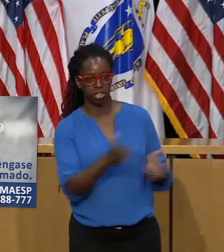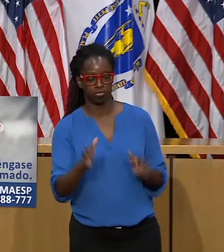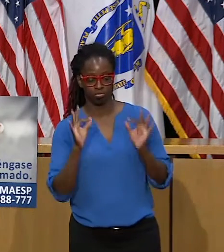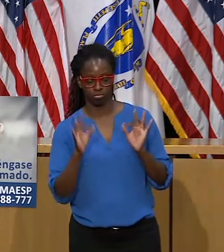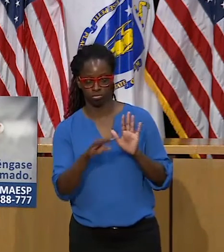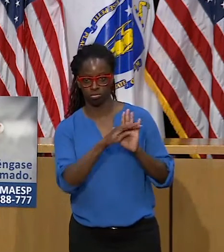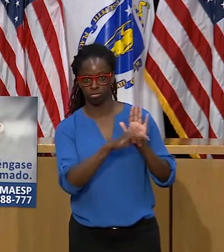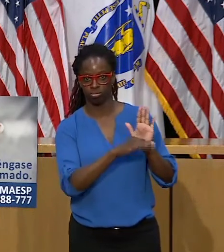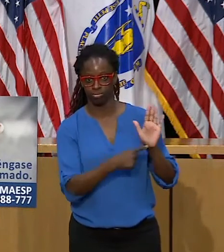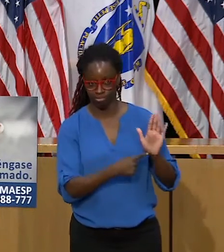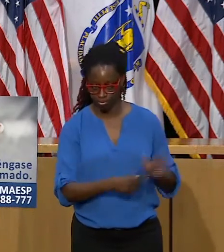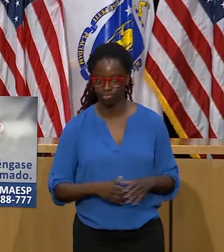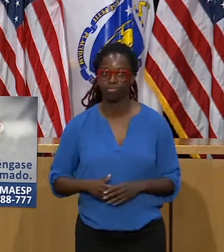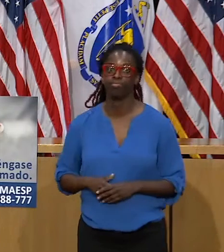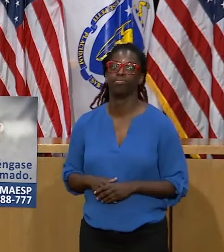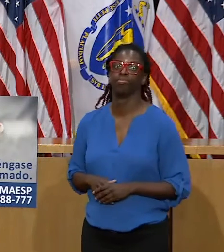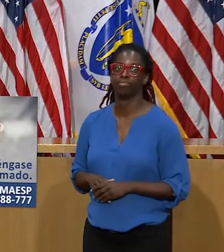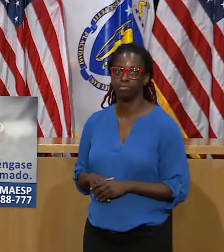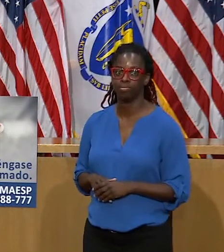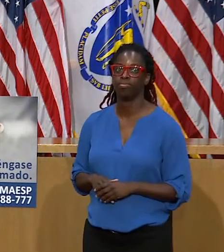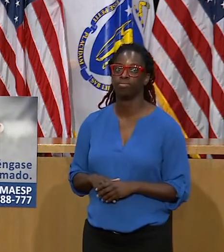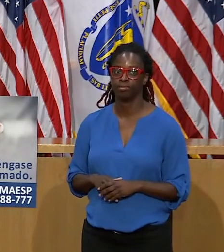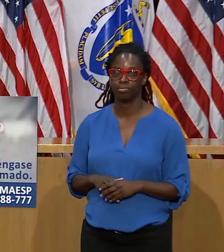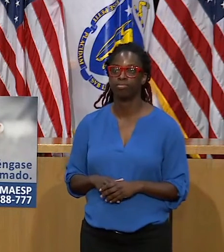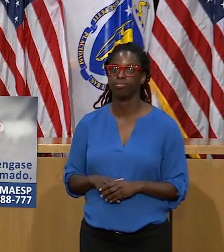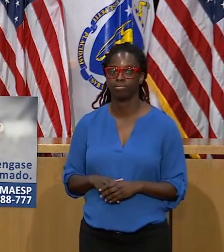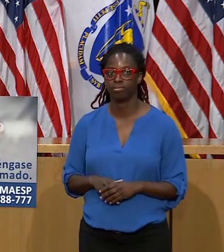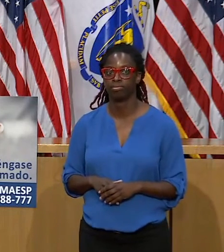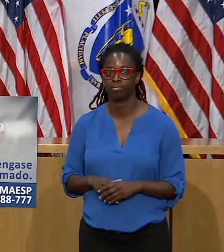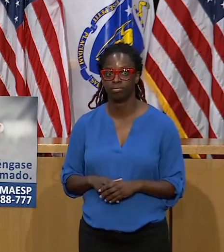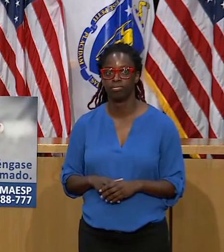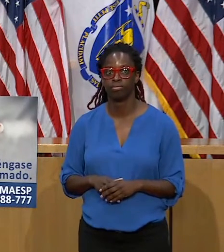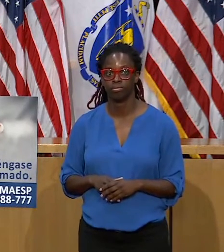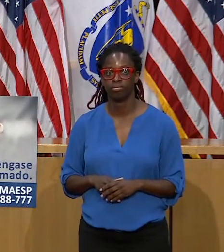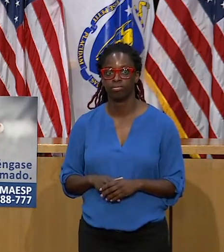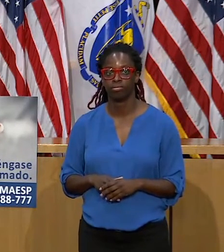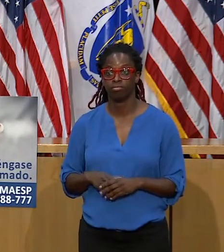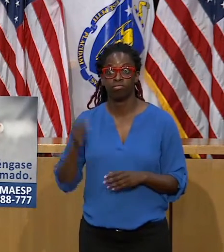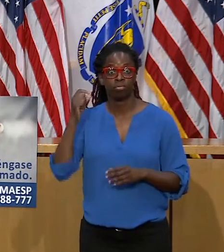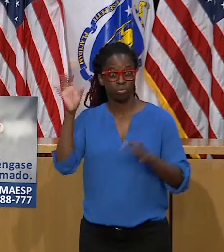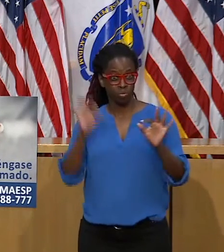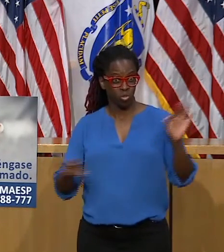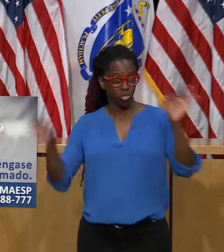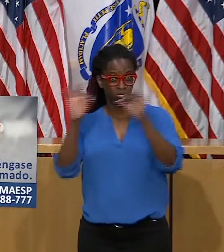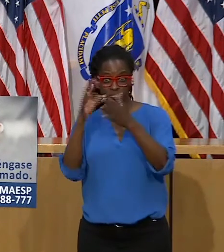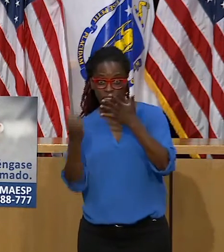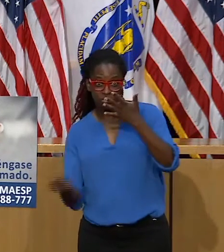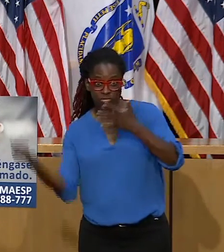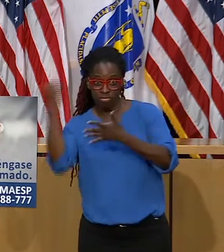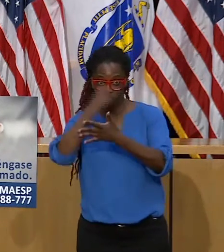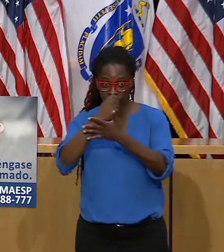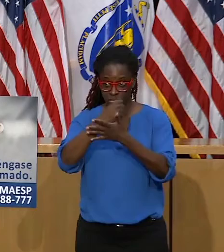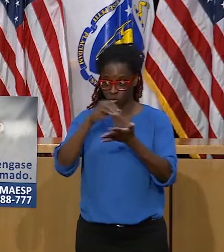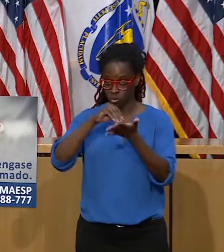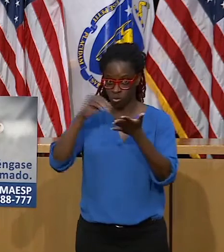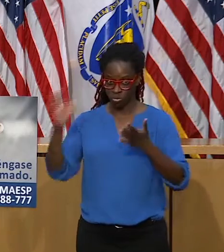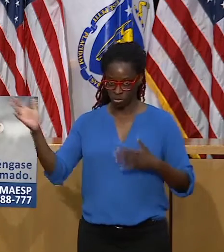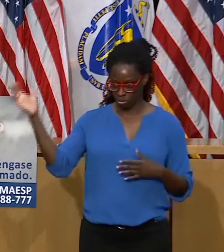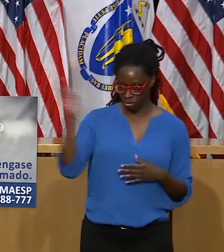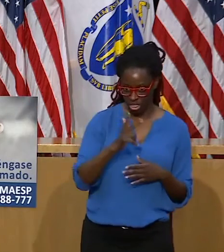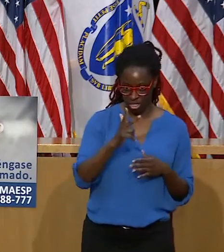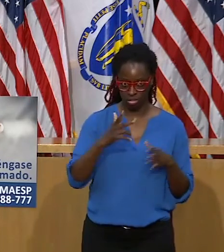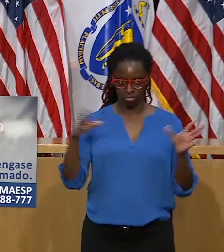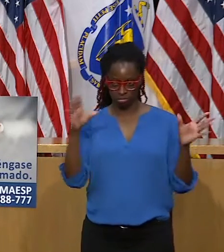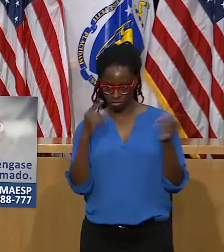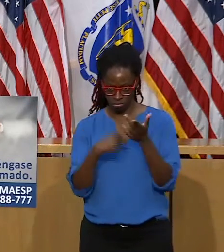learning with a priority on providing in-person instruction. Again, the goal is to get kids back to